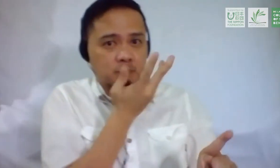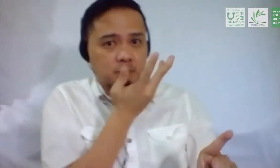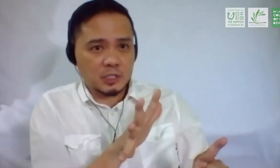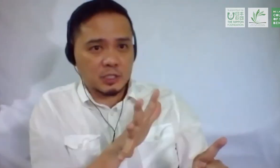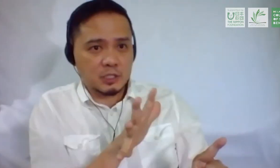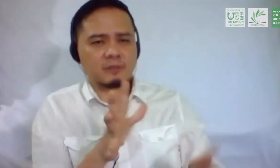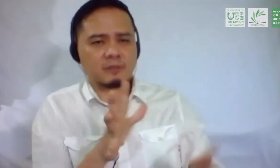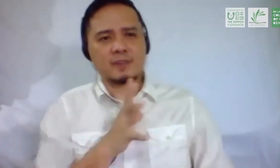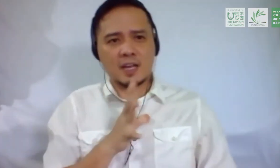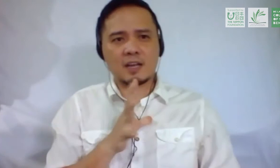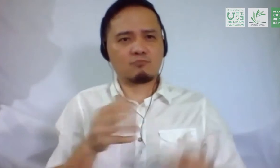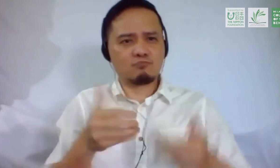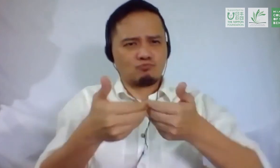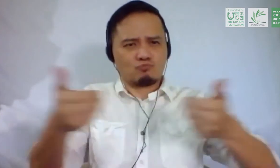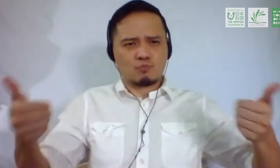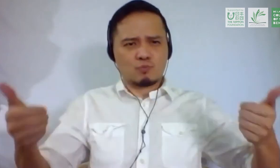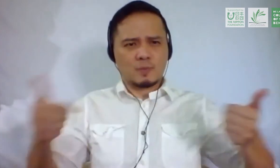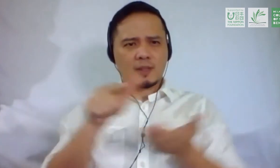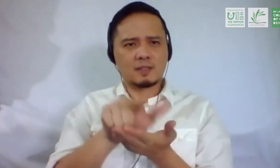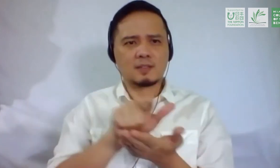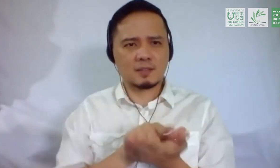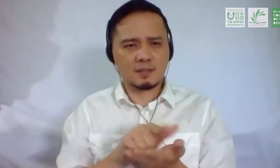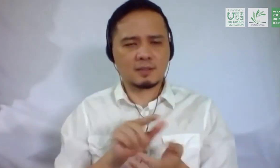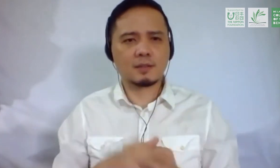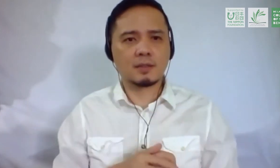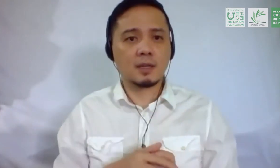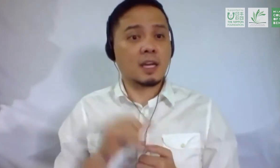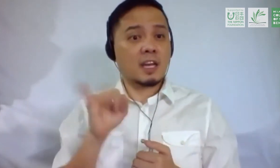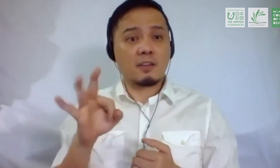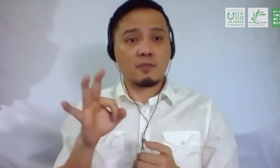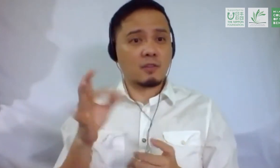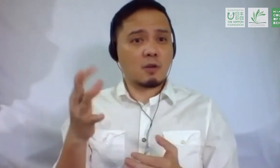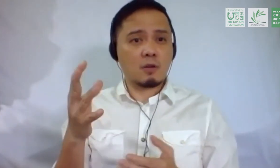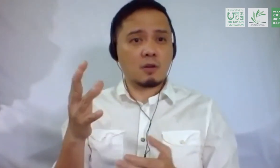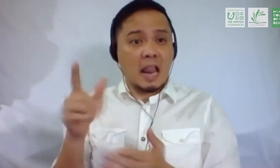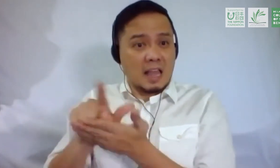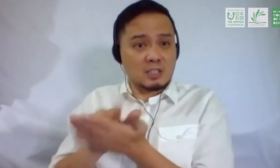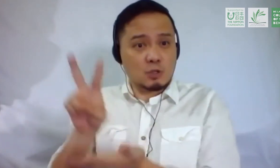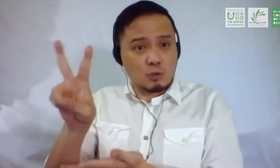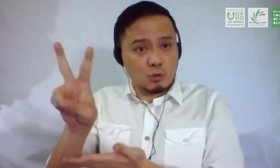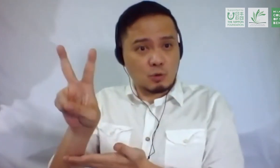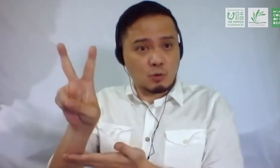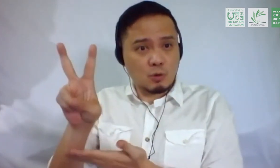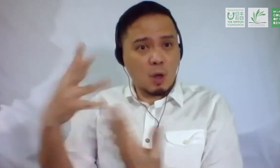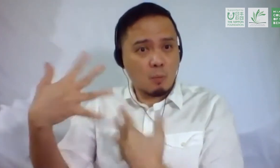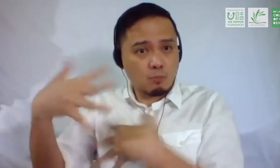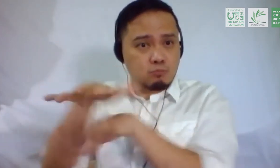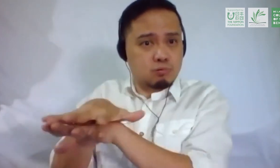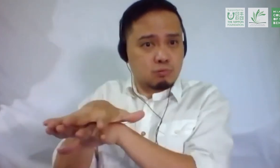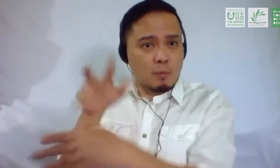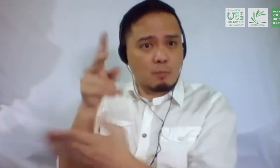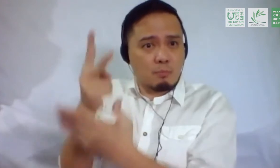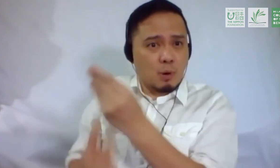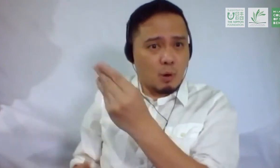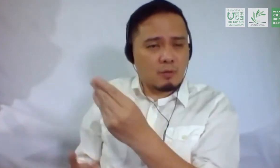introduce both in lesson two, you can, but then you just need to remind people